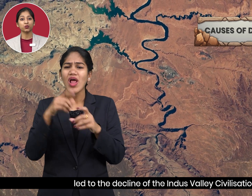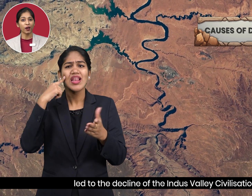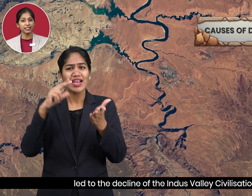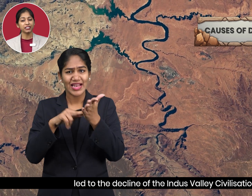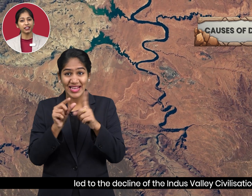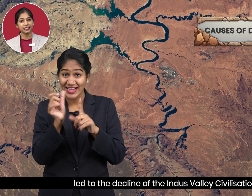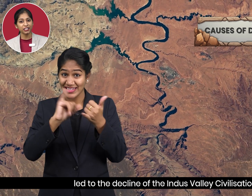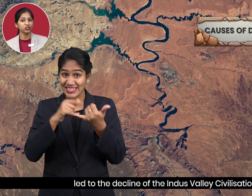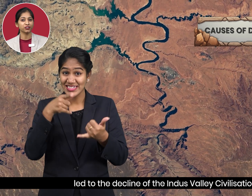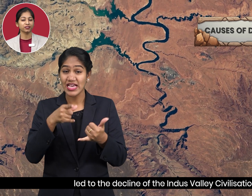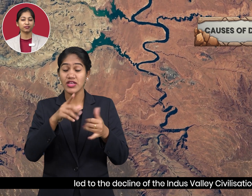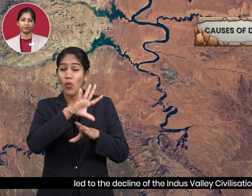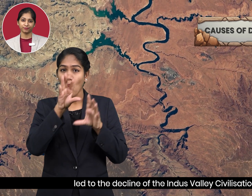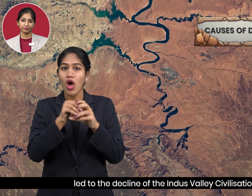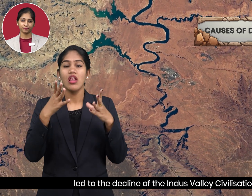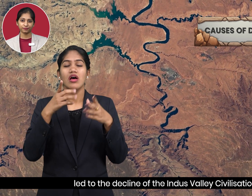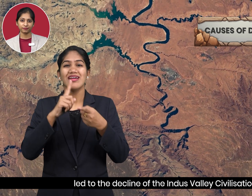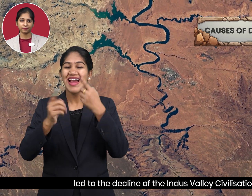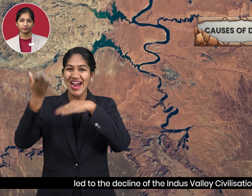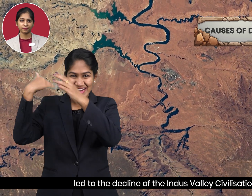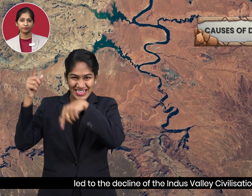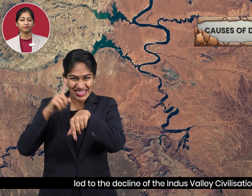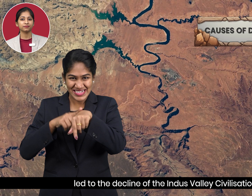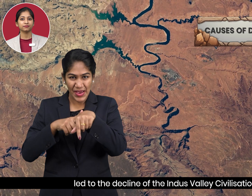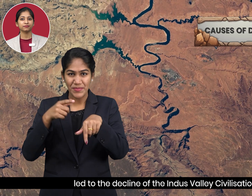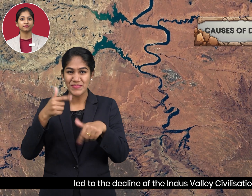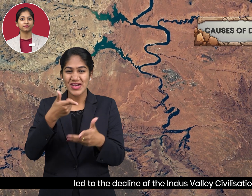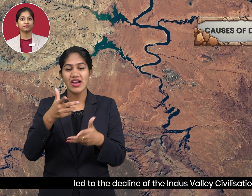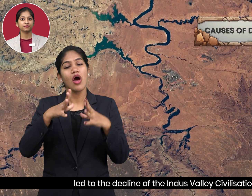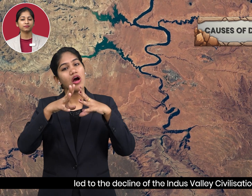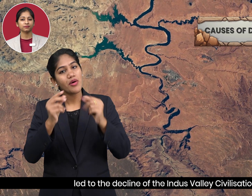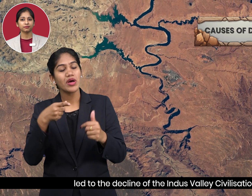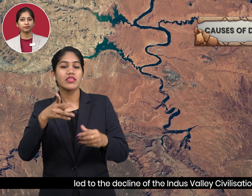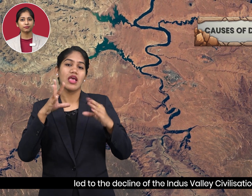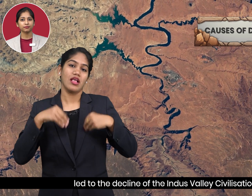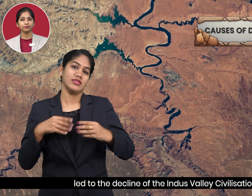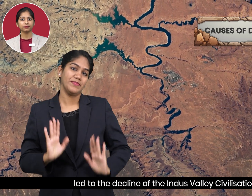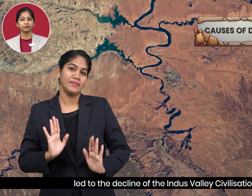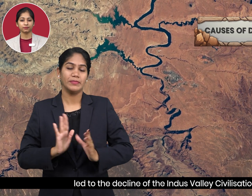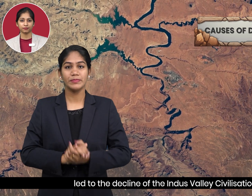Indus Valley civilization.